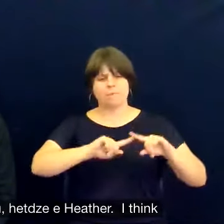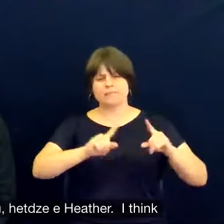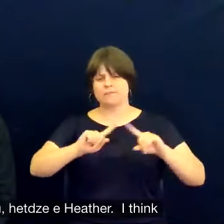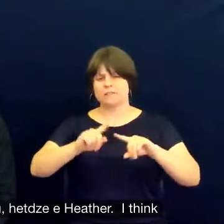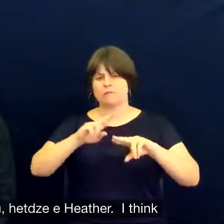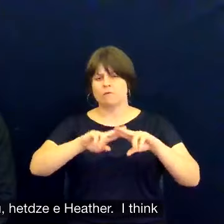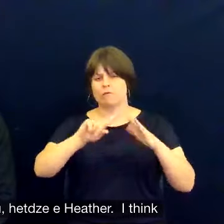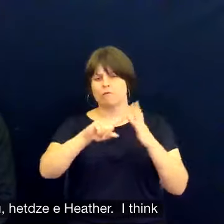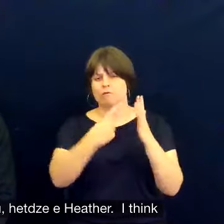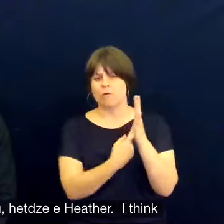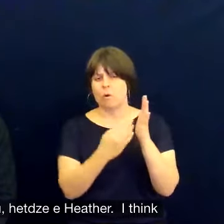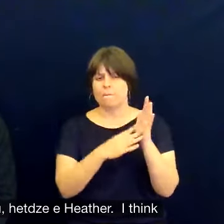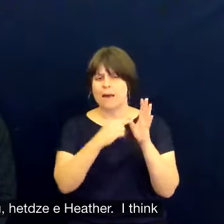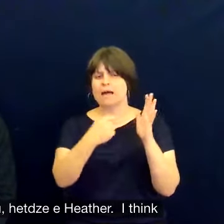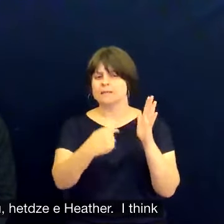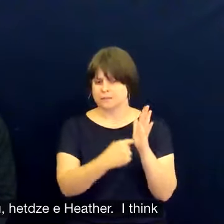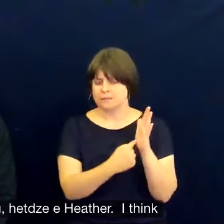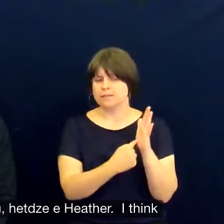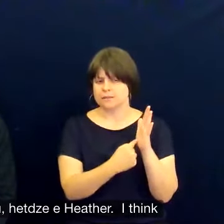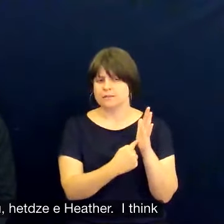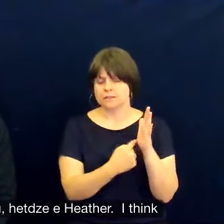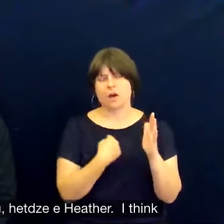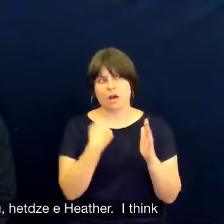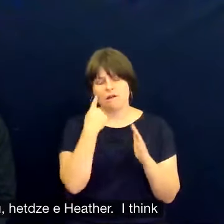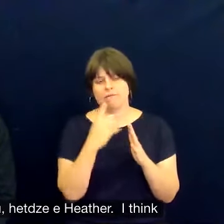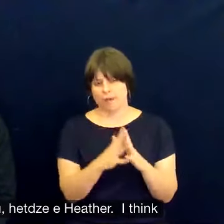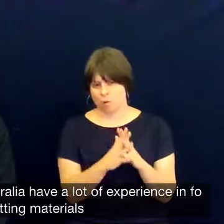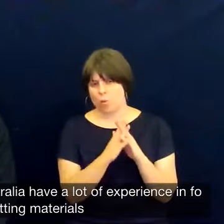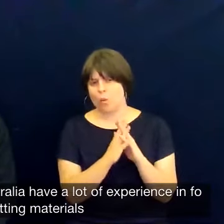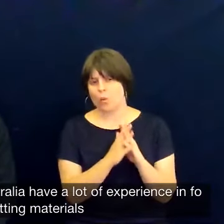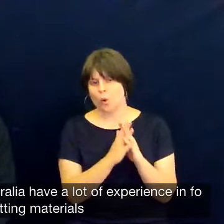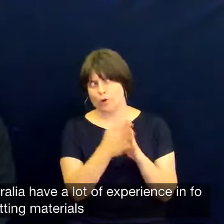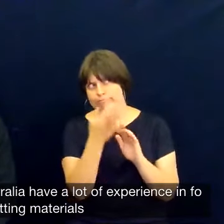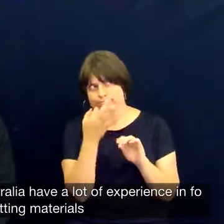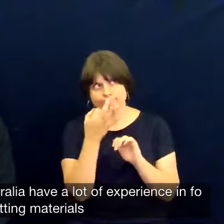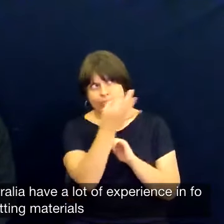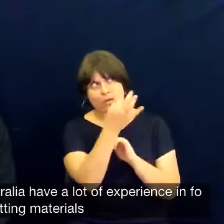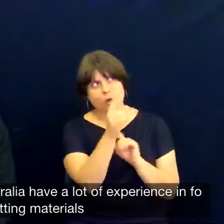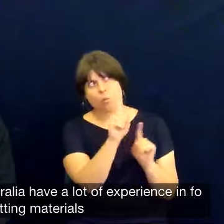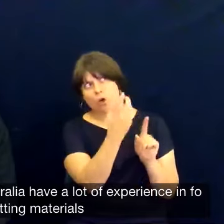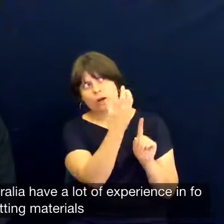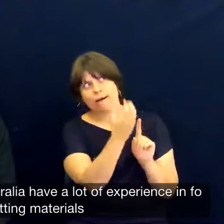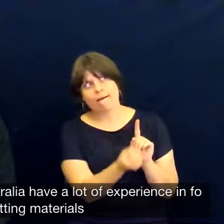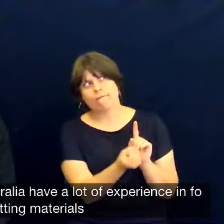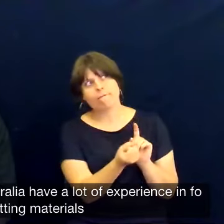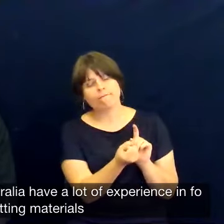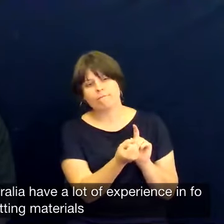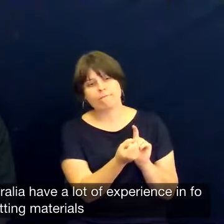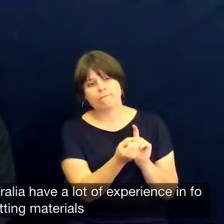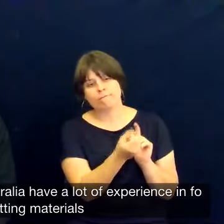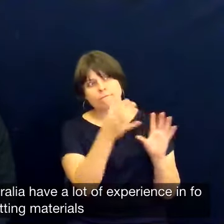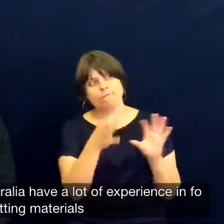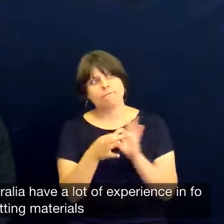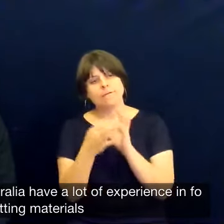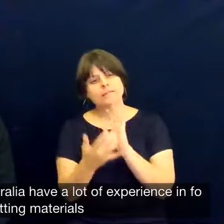materials, and it'll be worthwhile looking into what Vision Australia have in regards to